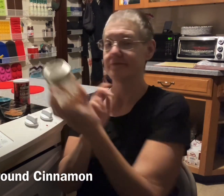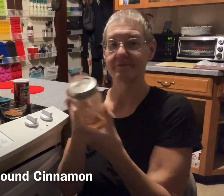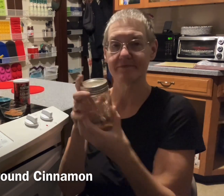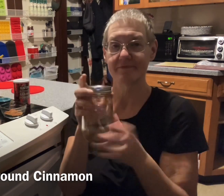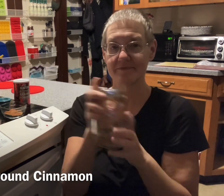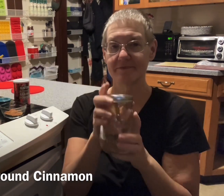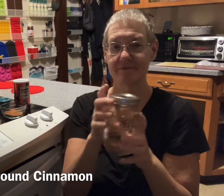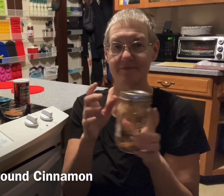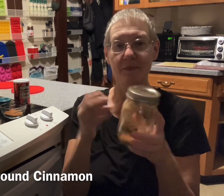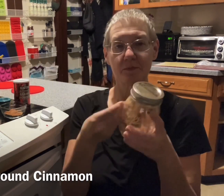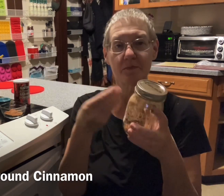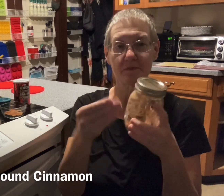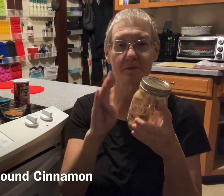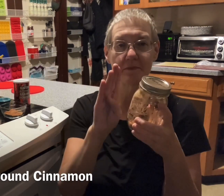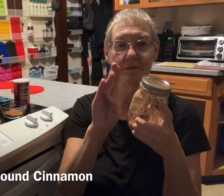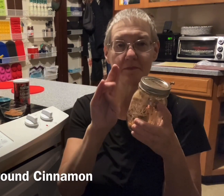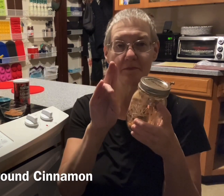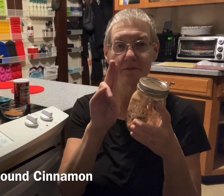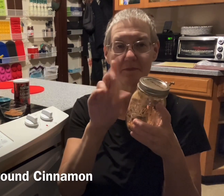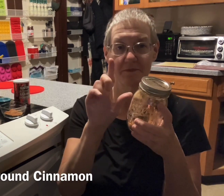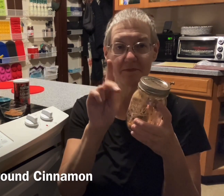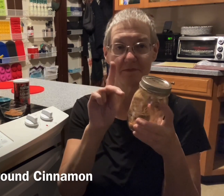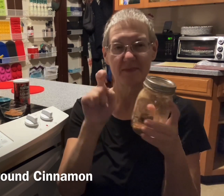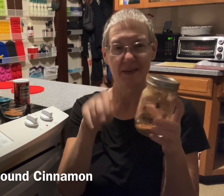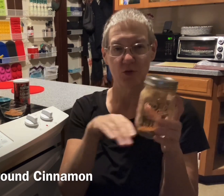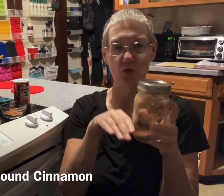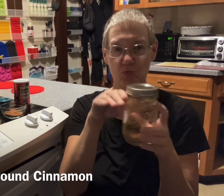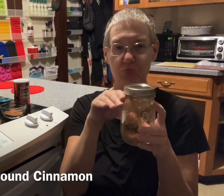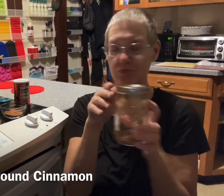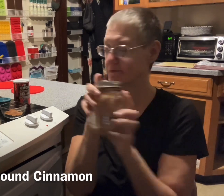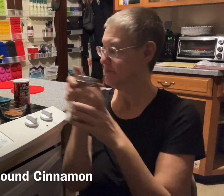I buy it in bulk, so I need to refill this.